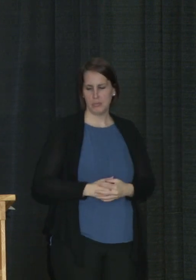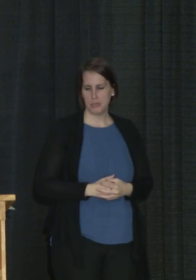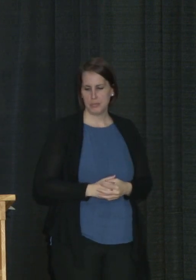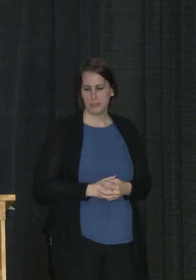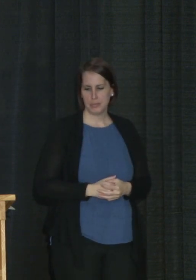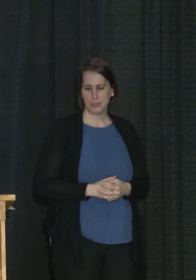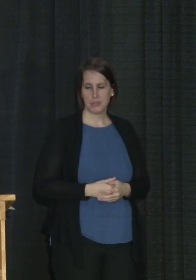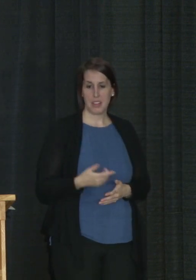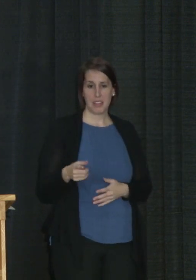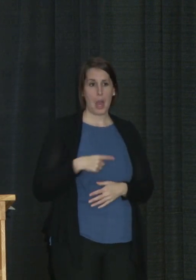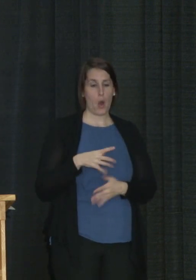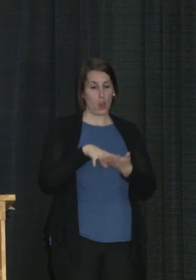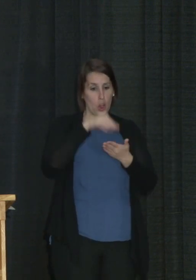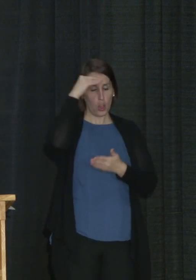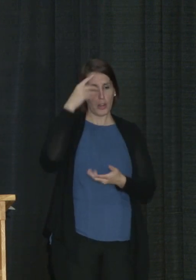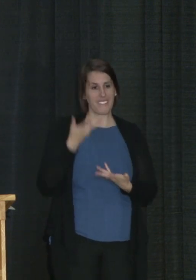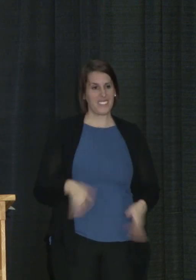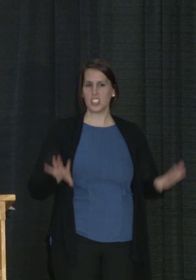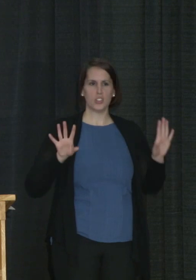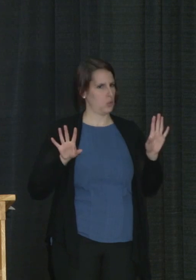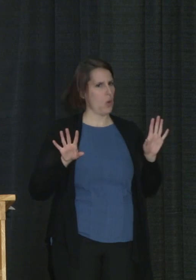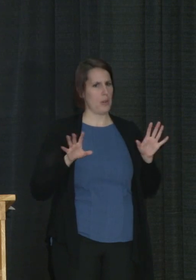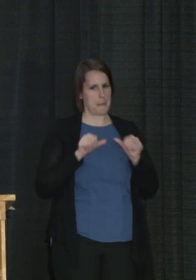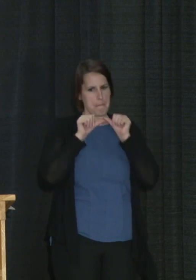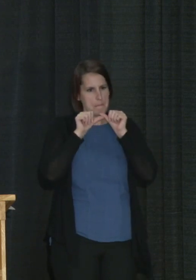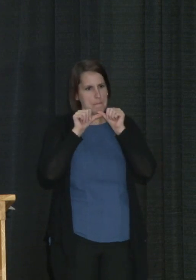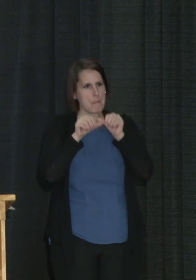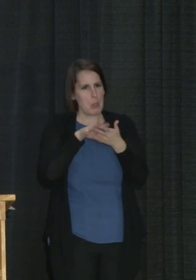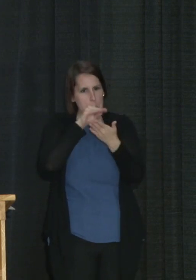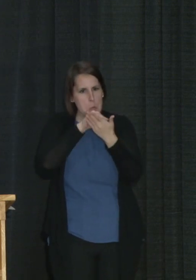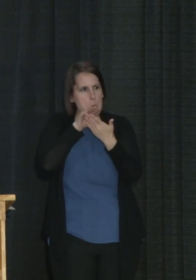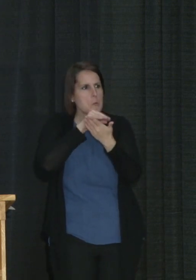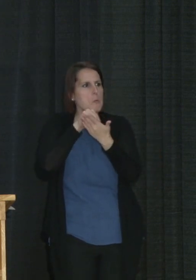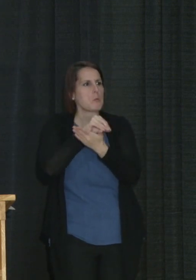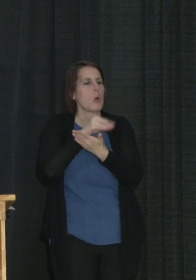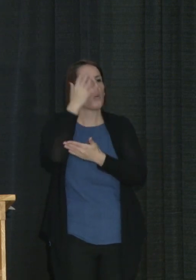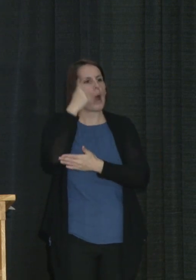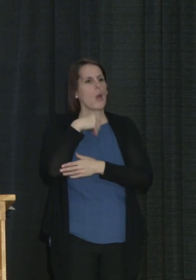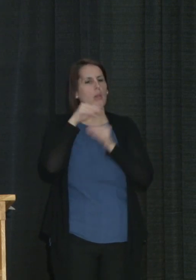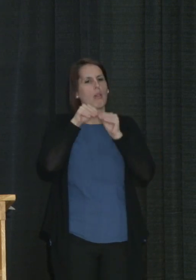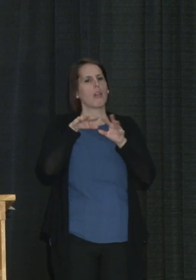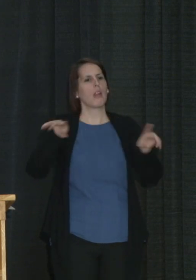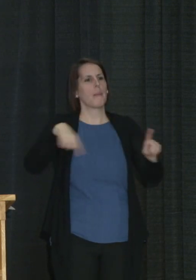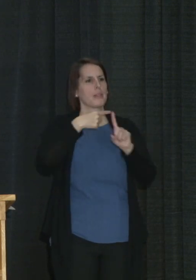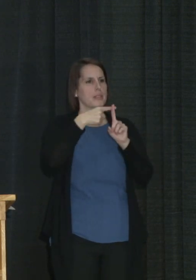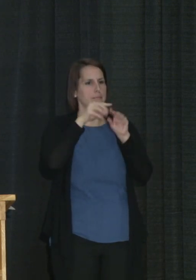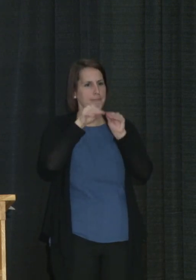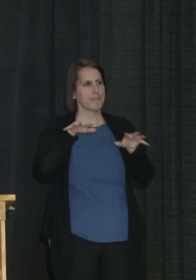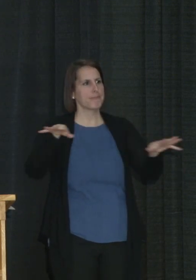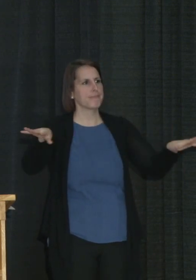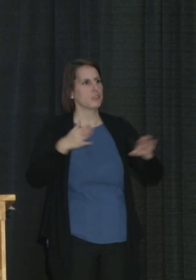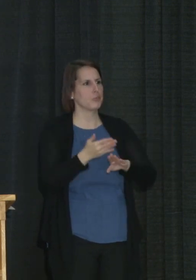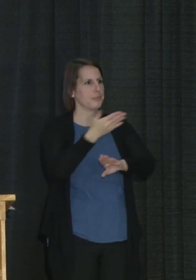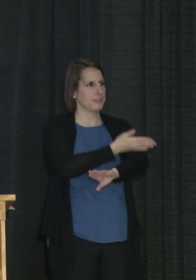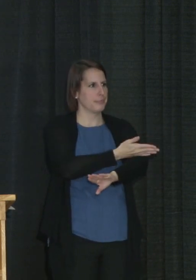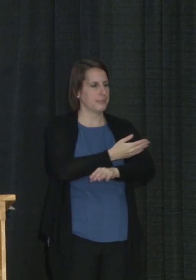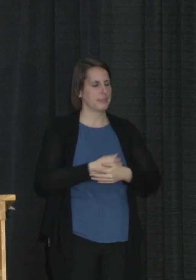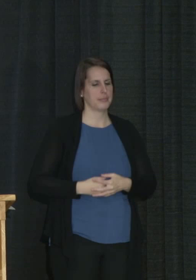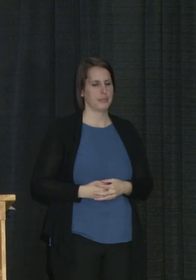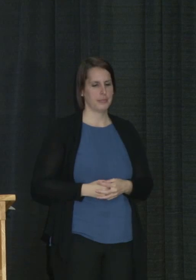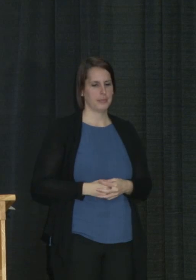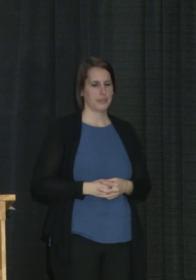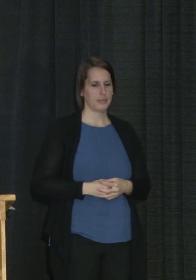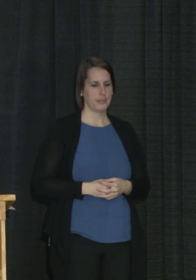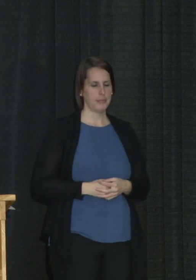stop learning because they know it makes a difference in their careers and in the lives of those around them. They personify the